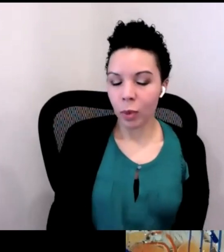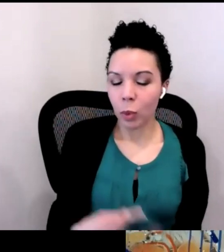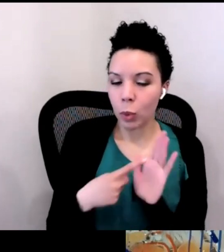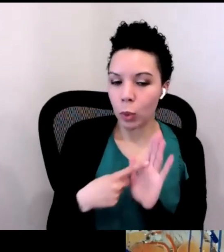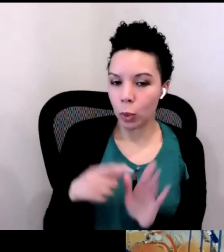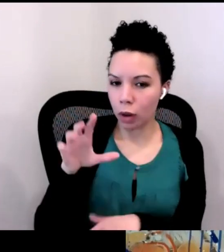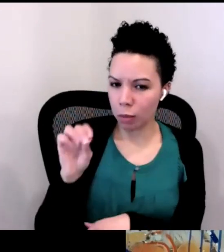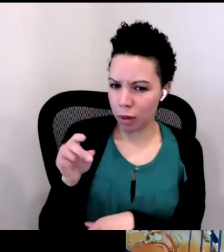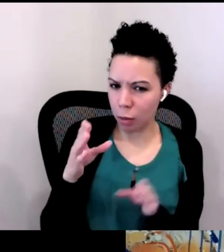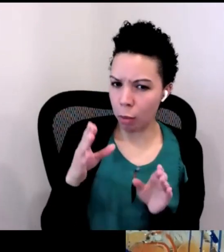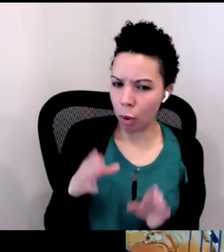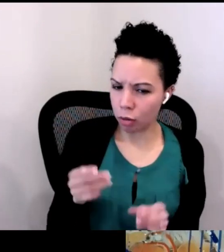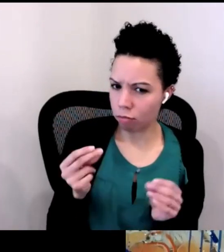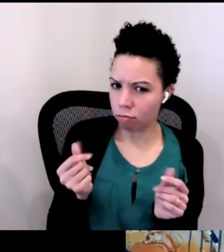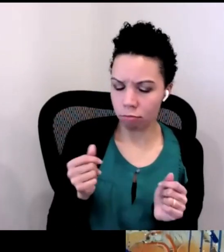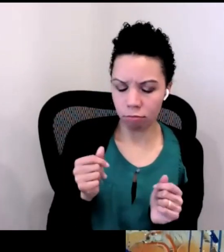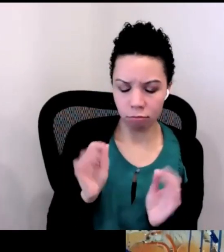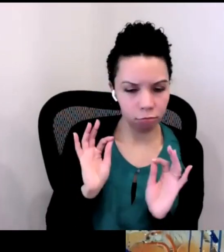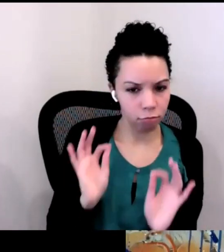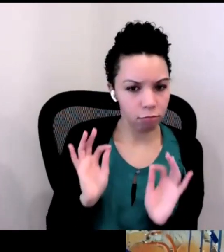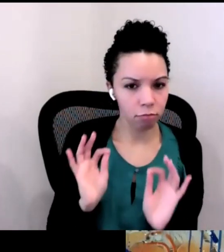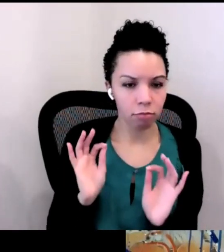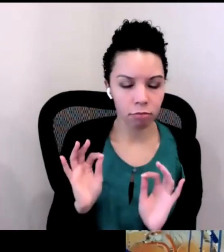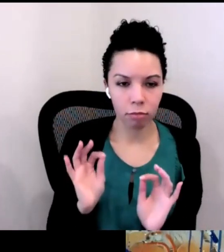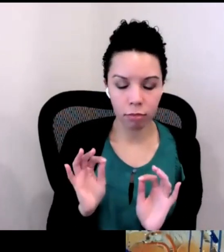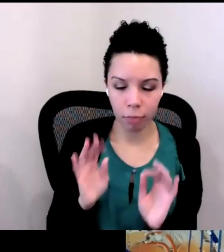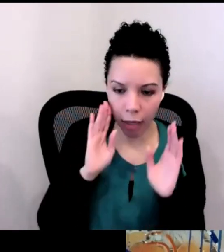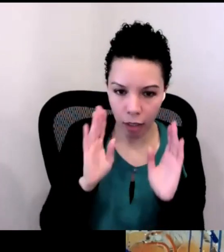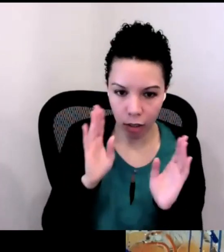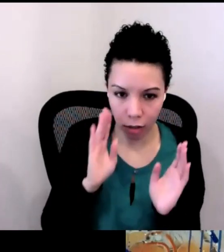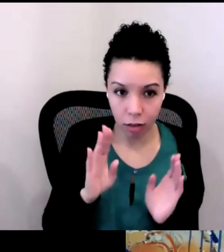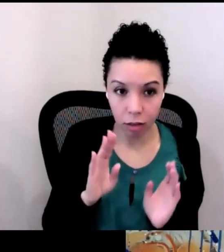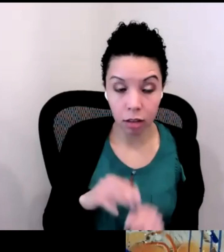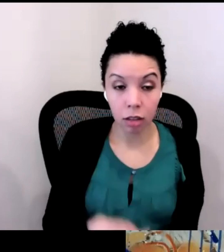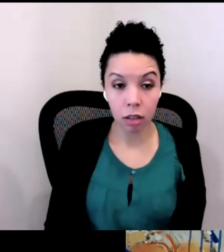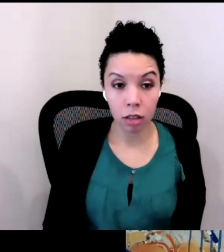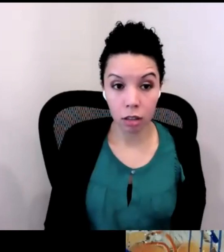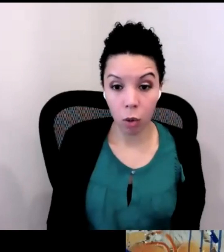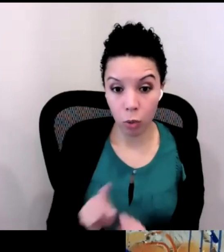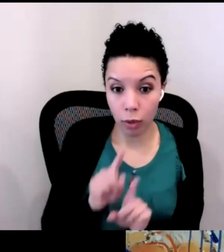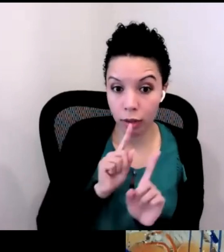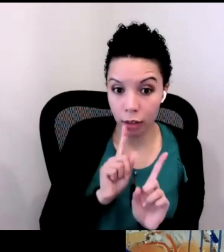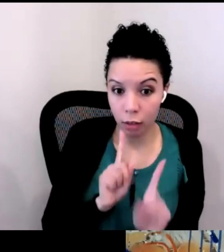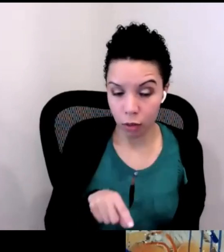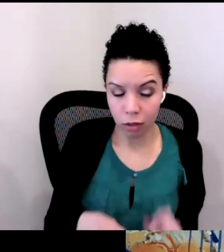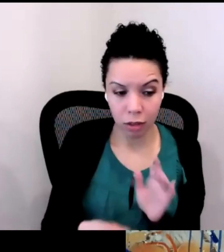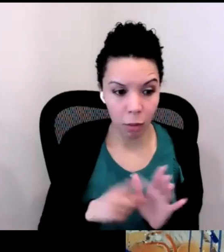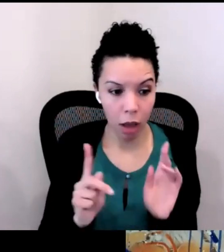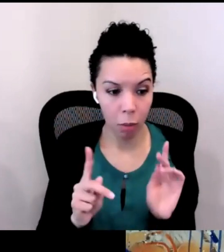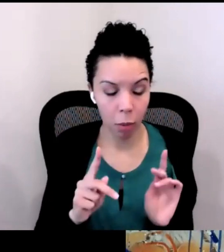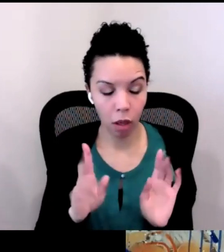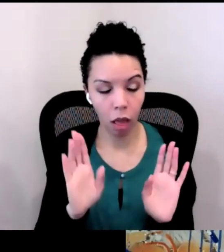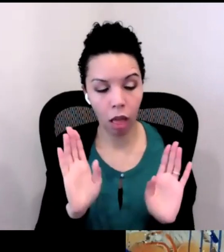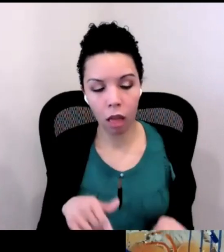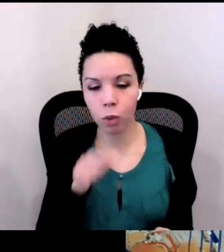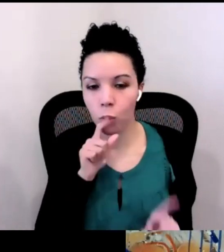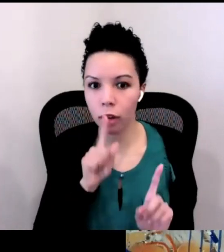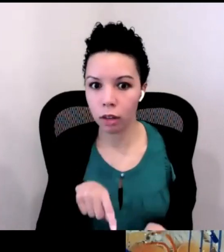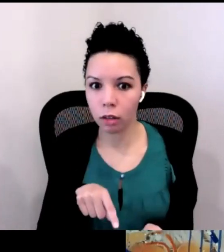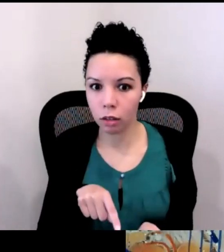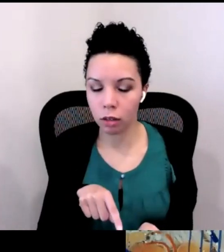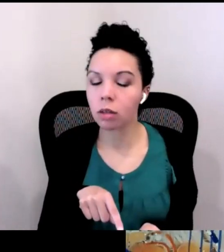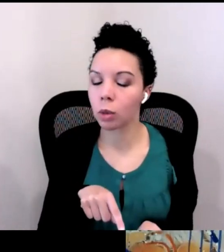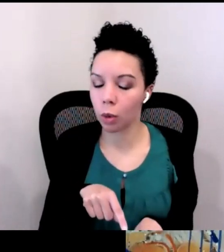only that, they're answering that. You know, a lot of people don't even answer, right? But it's a great answer. So teachers,